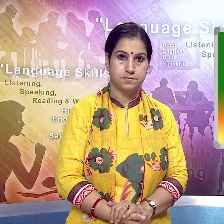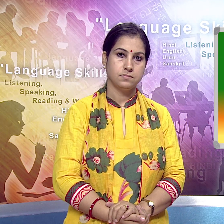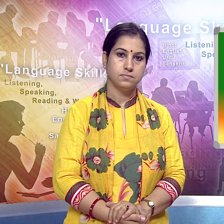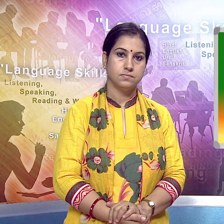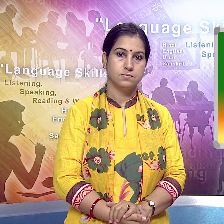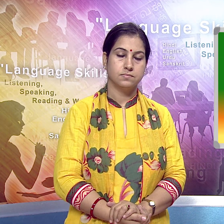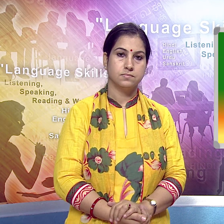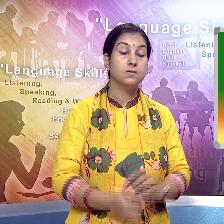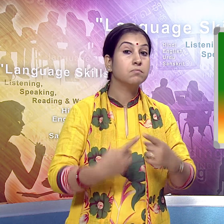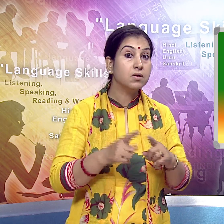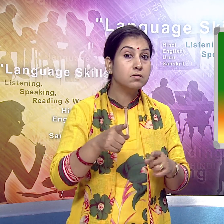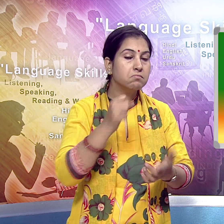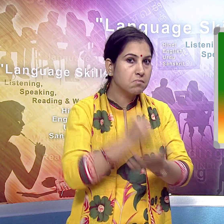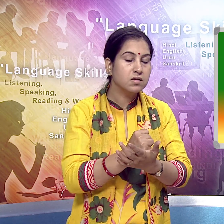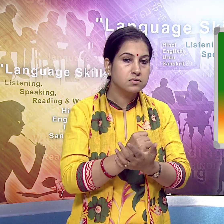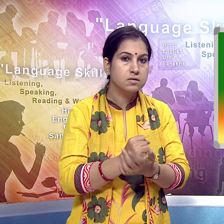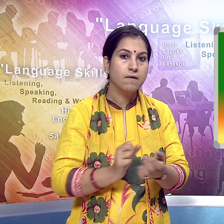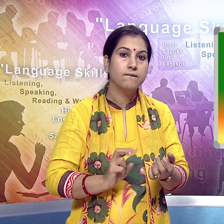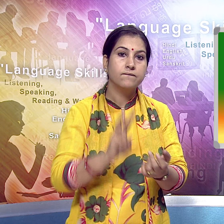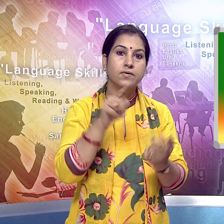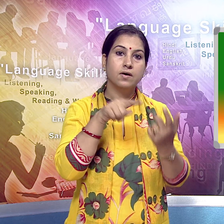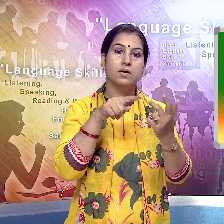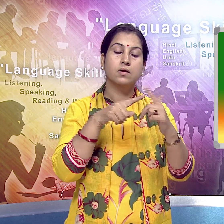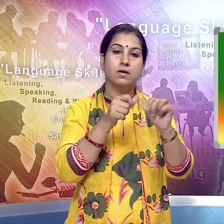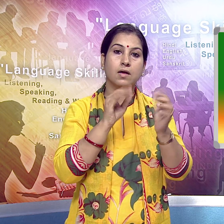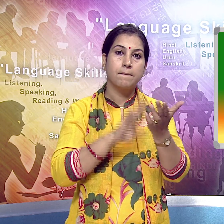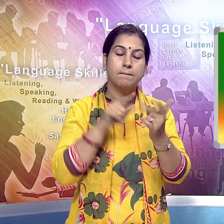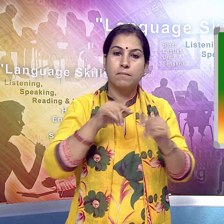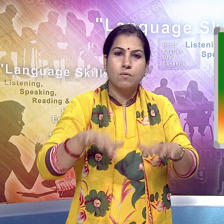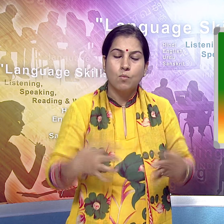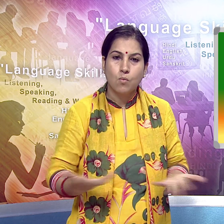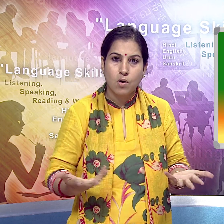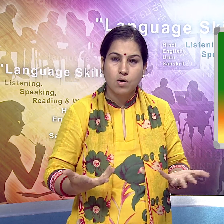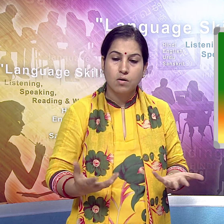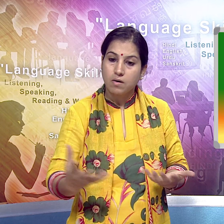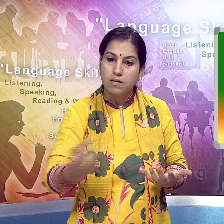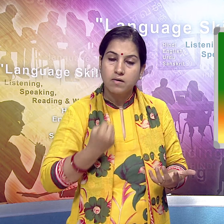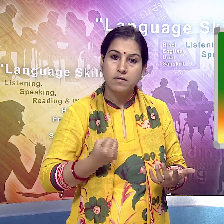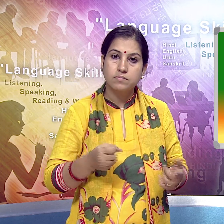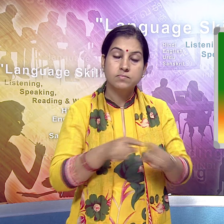But you need to have the vitamin A that is available in the form of fat solubility,